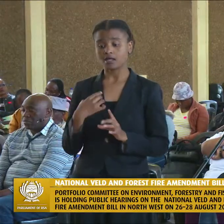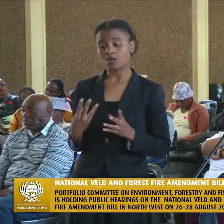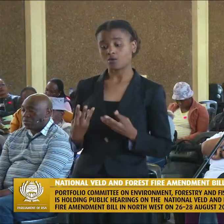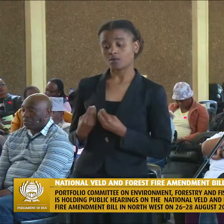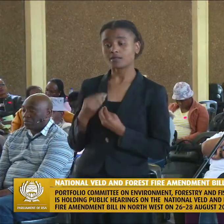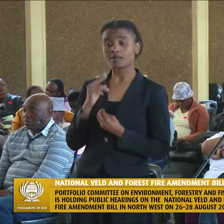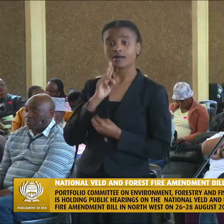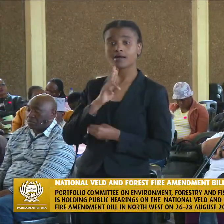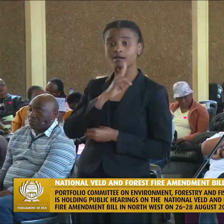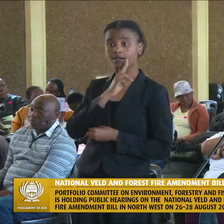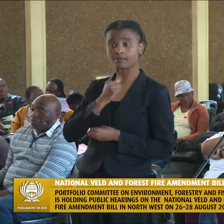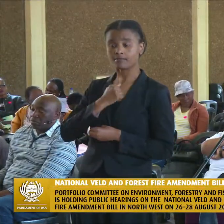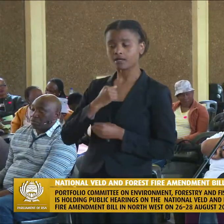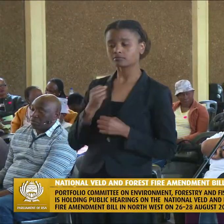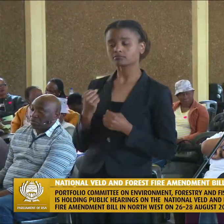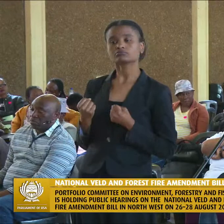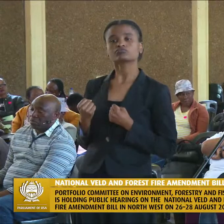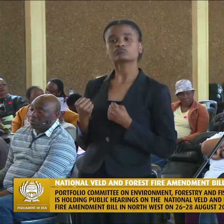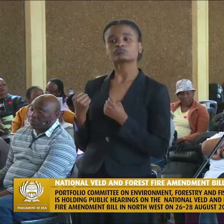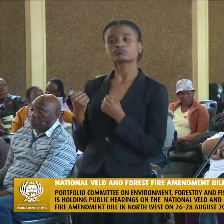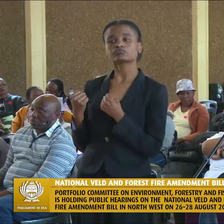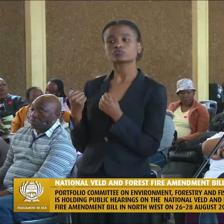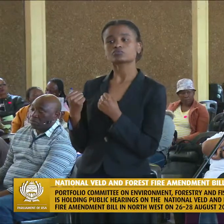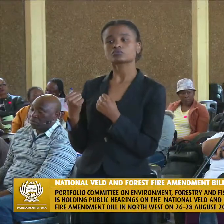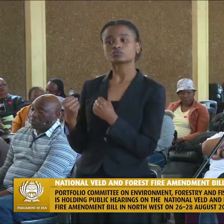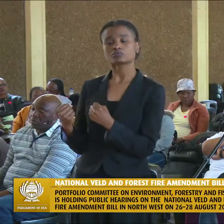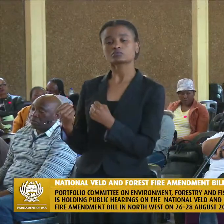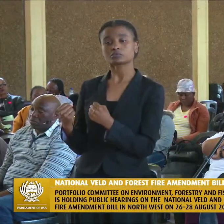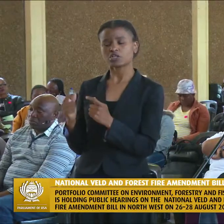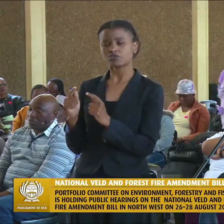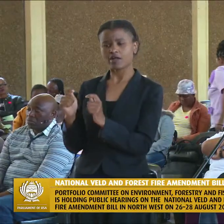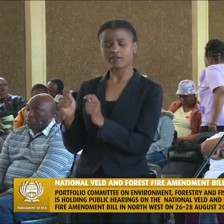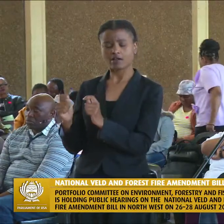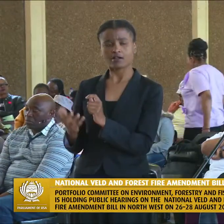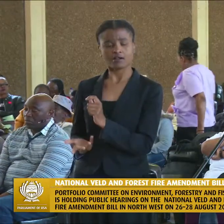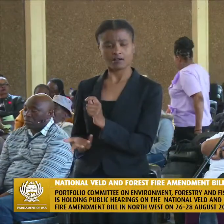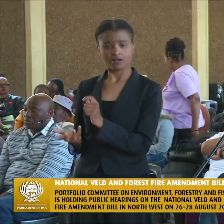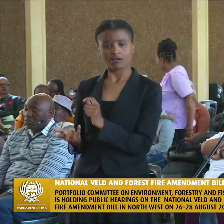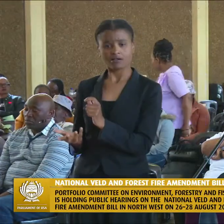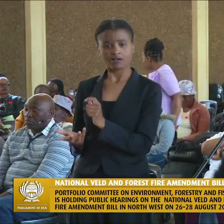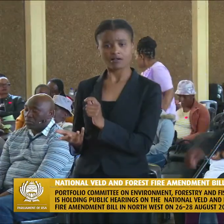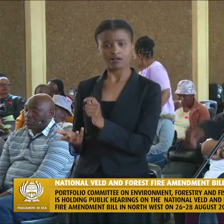i have experienced something while i was traveling with my